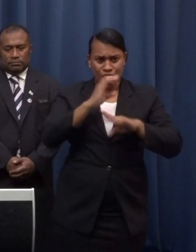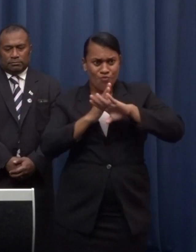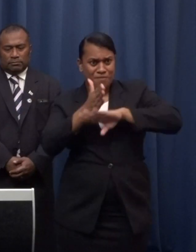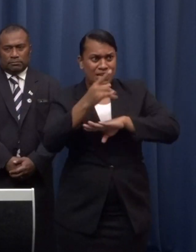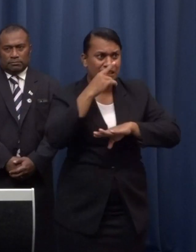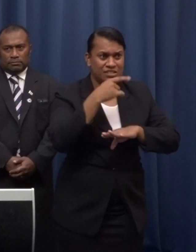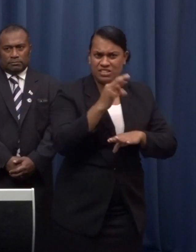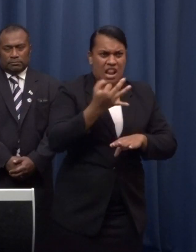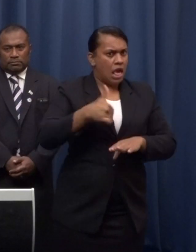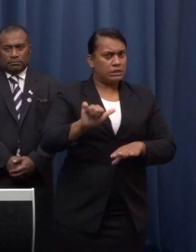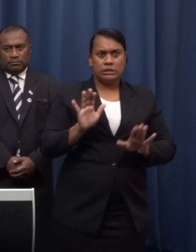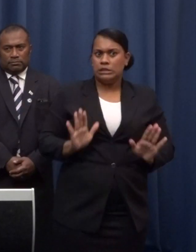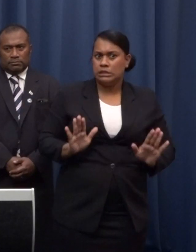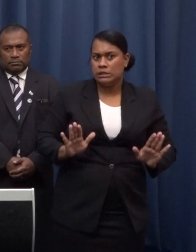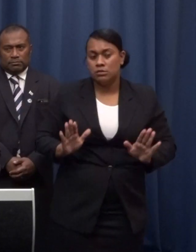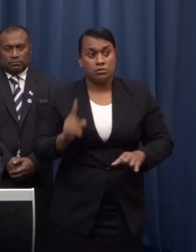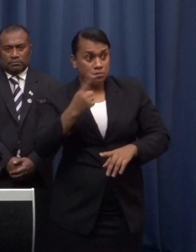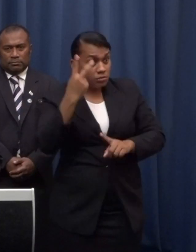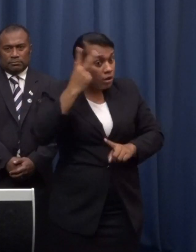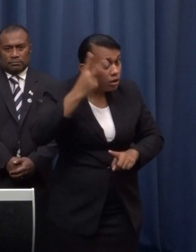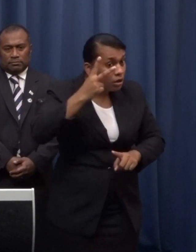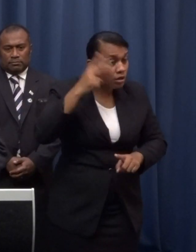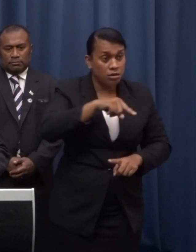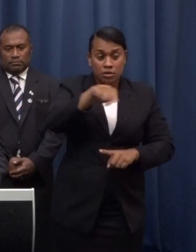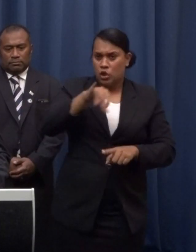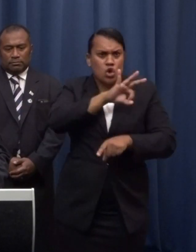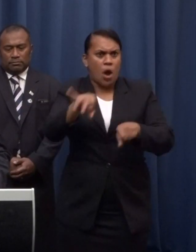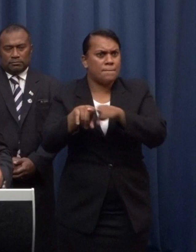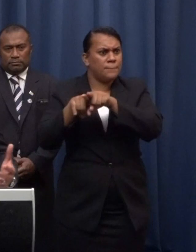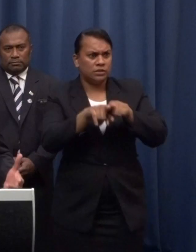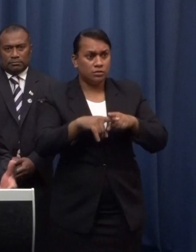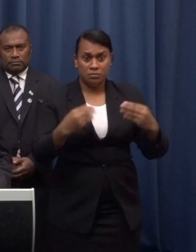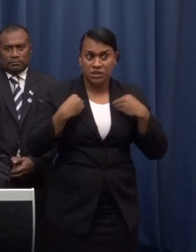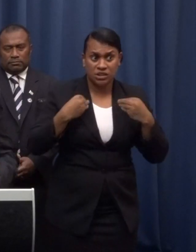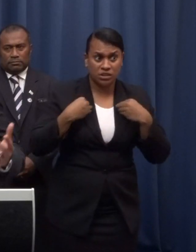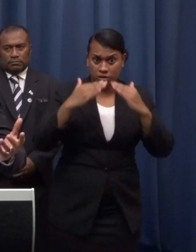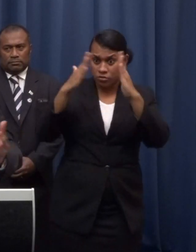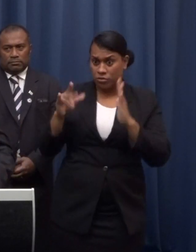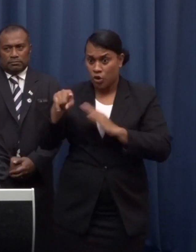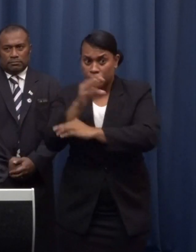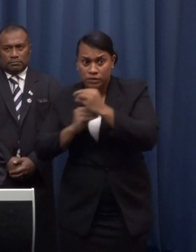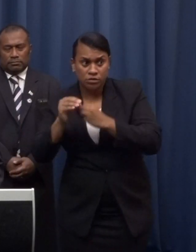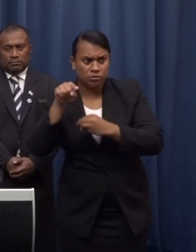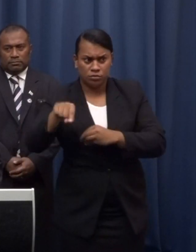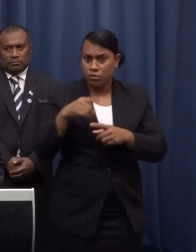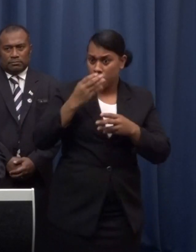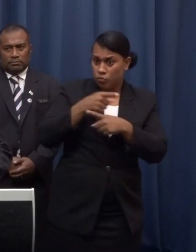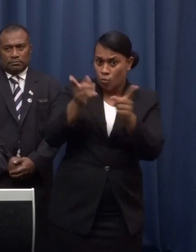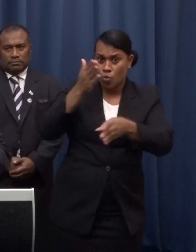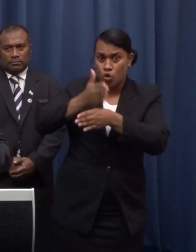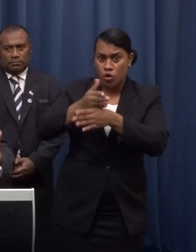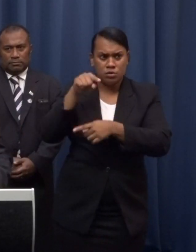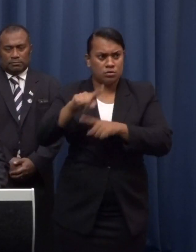And this again, however, does not mean that at your workplace, the garment factories, your workplaces, those of you who work in various organizations,